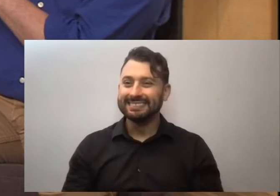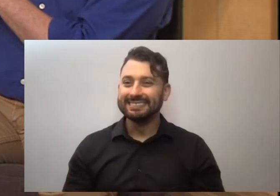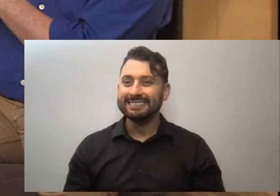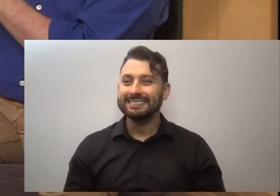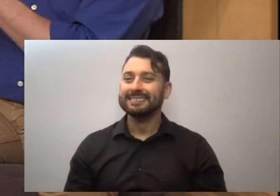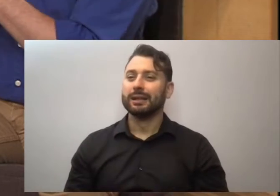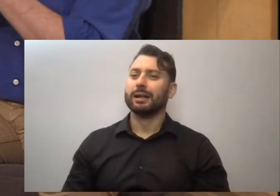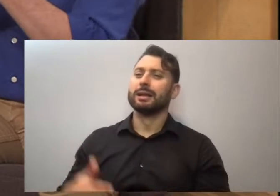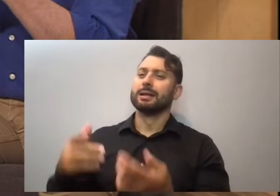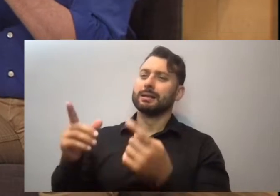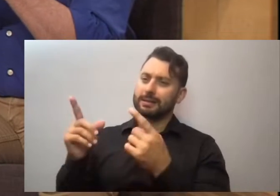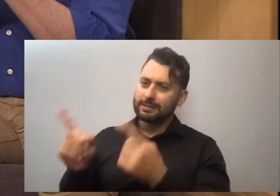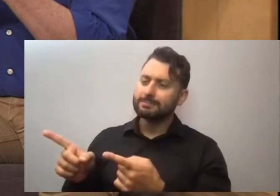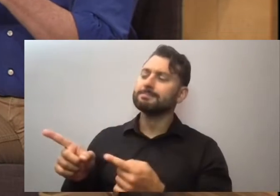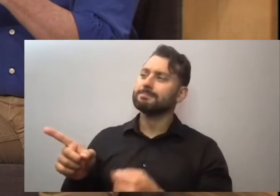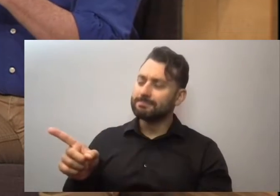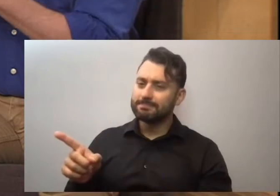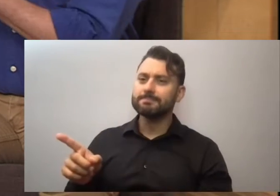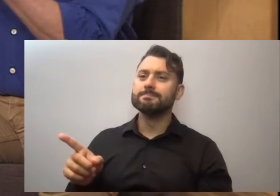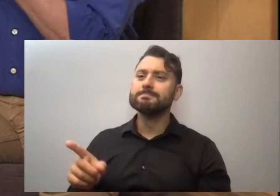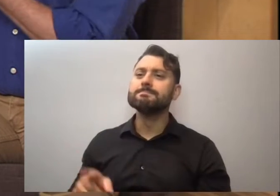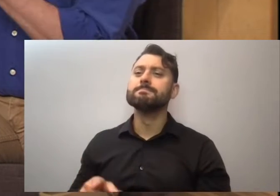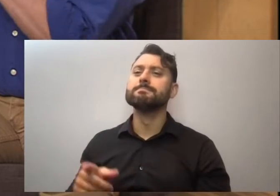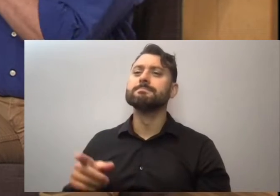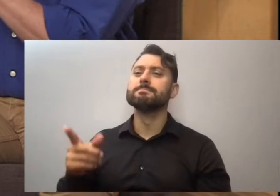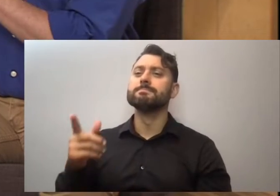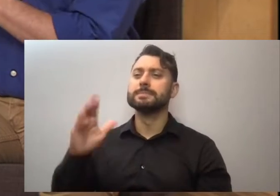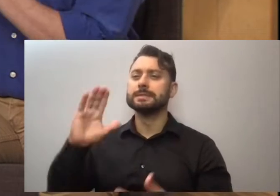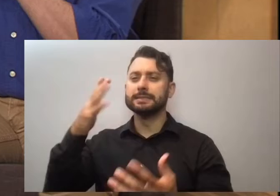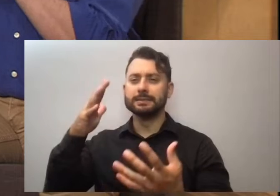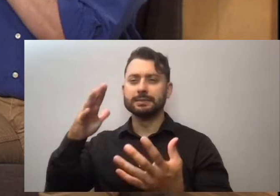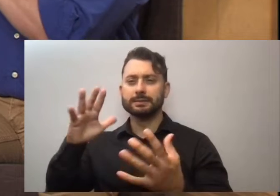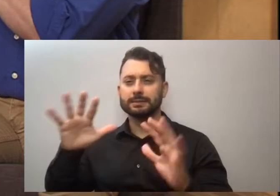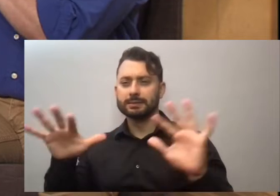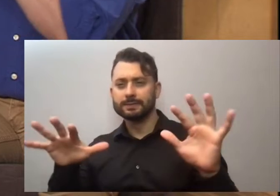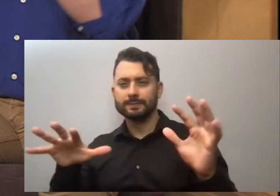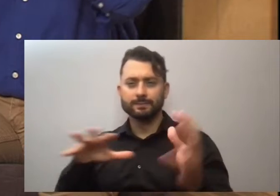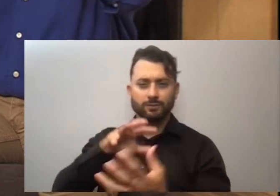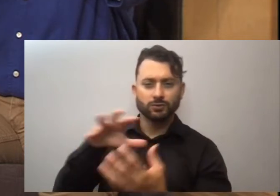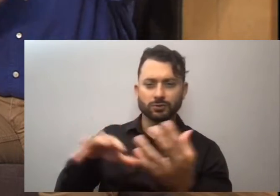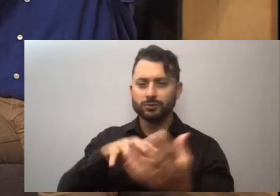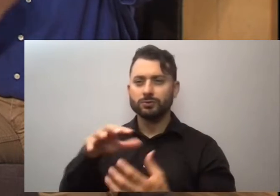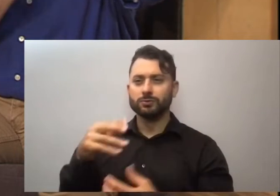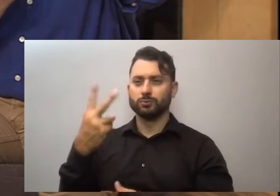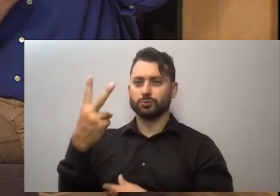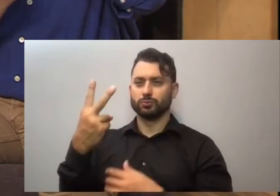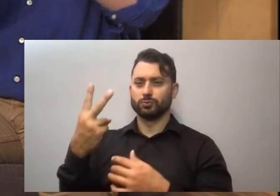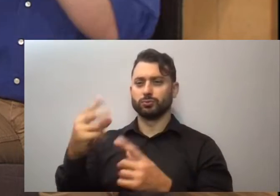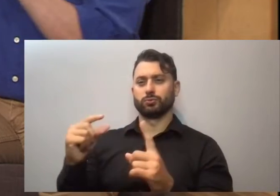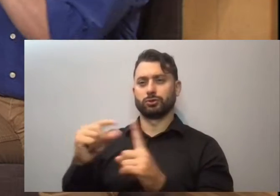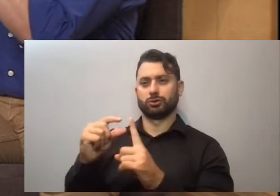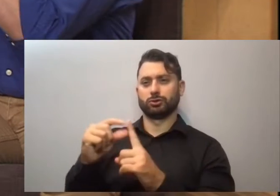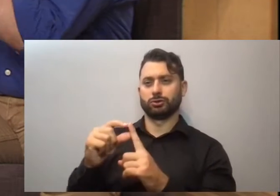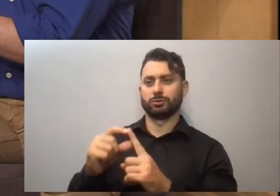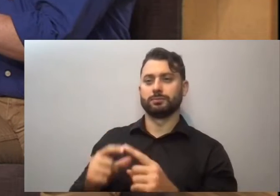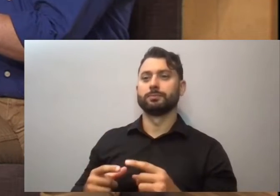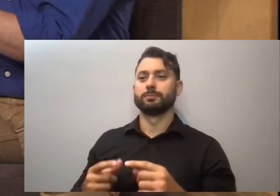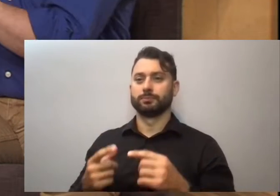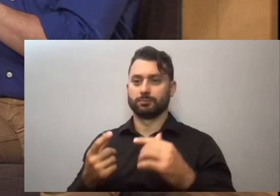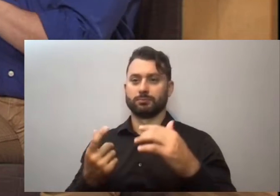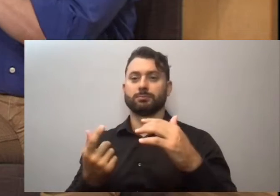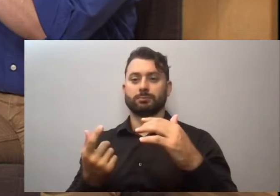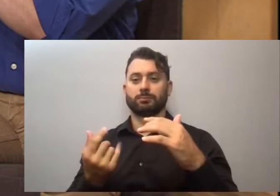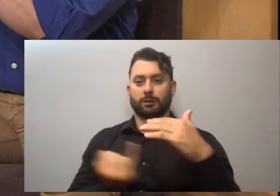My question is related to that. It just seems like there's a little bit of confusion. You use that word isolated